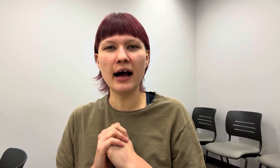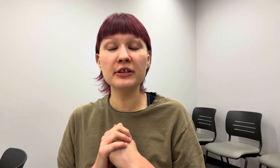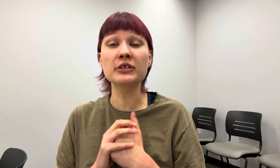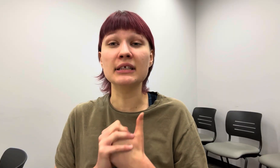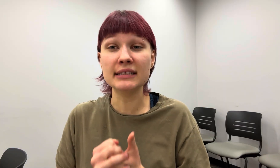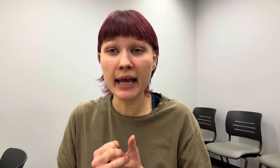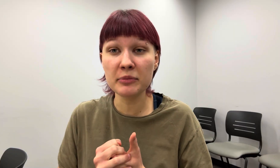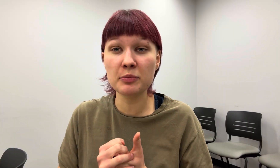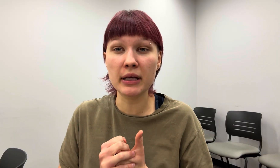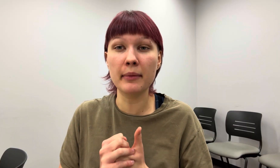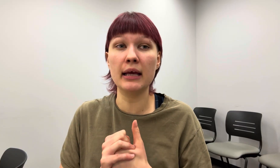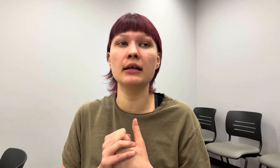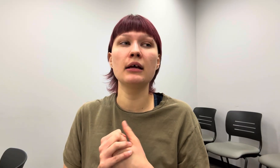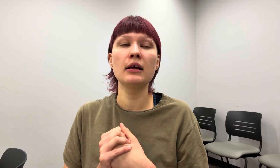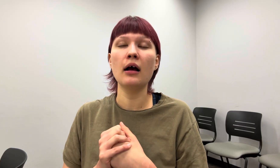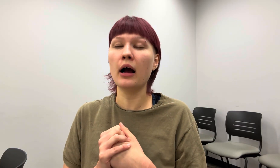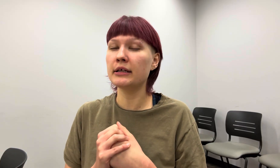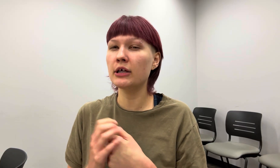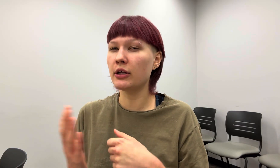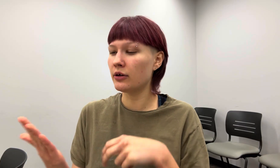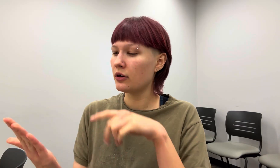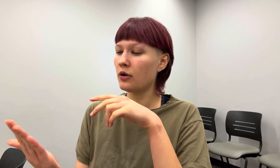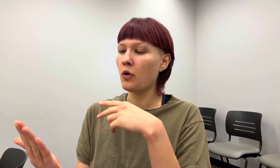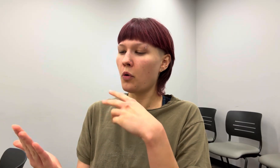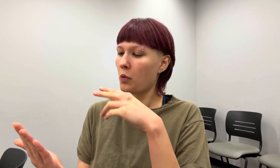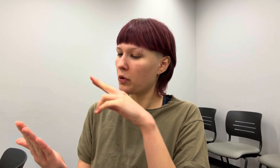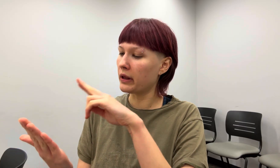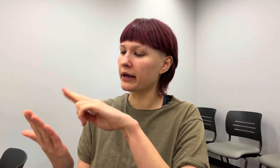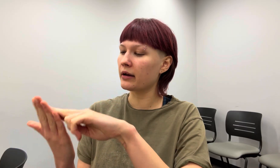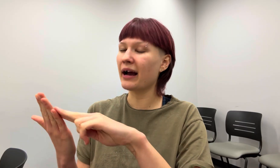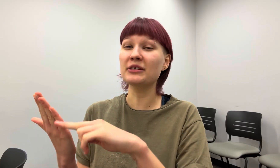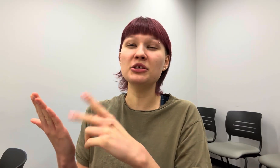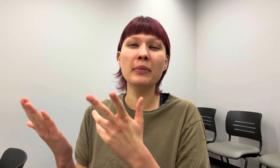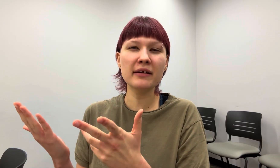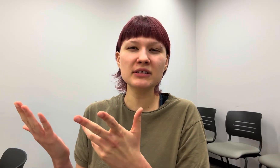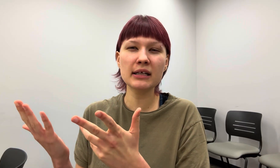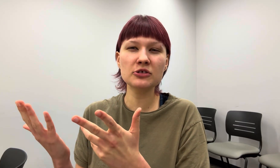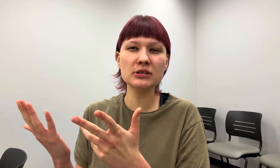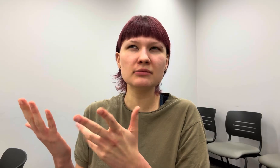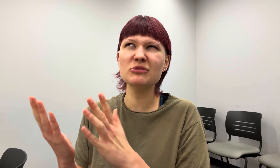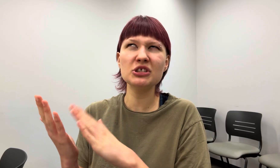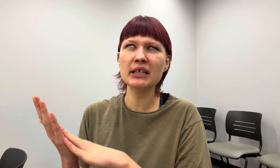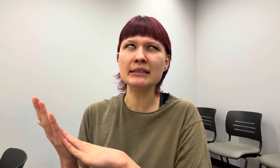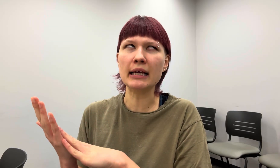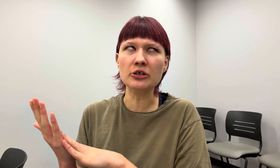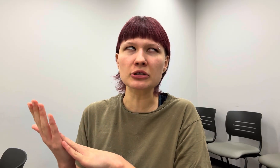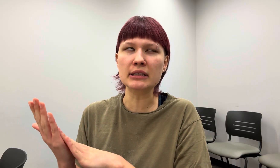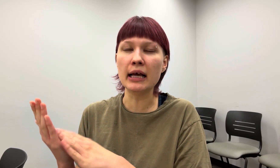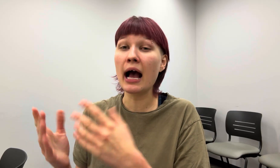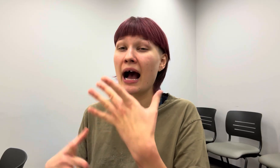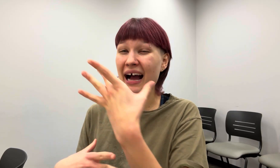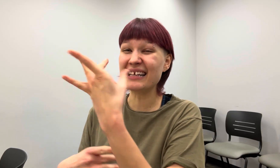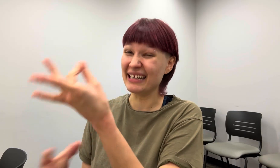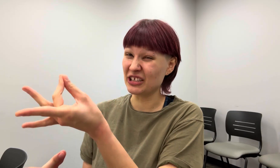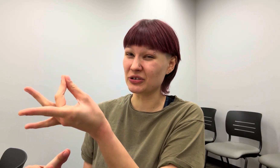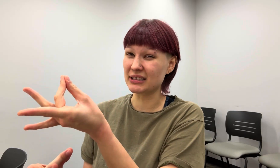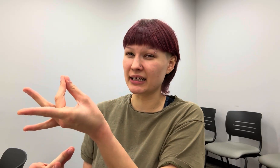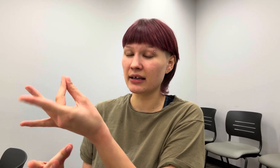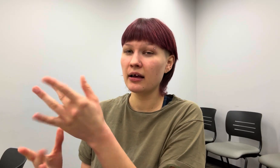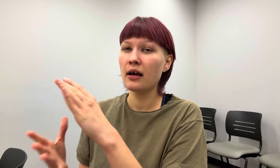There's an attempt being made. I did. Like, she might have said interesting, she didn't say interesting. I did interesting.